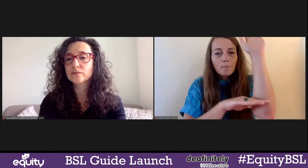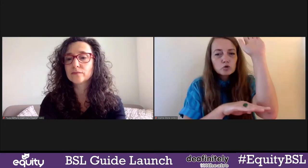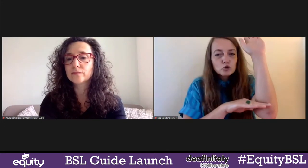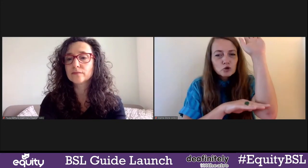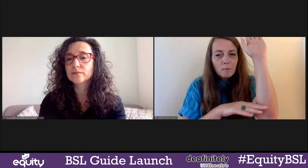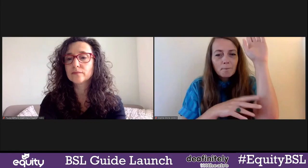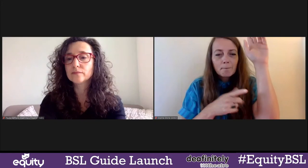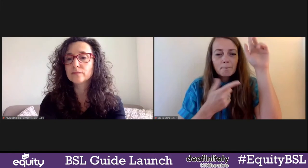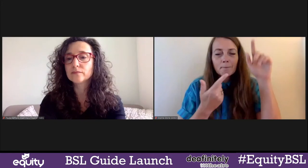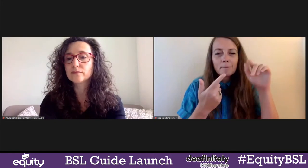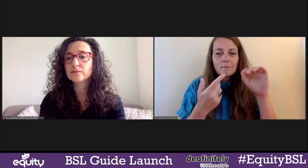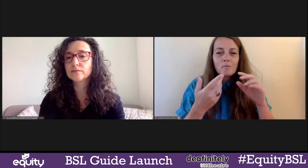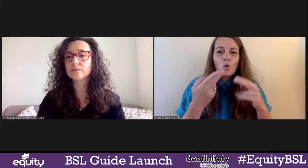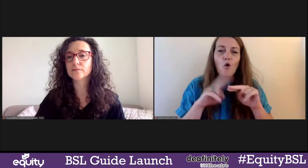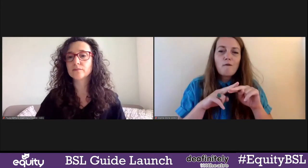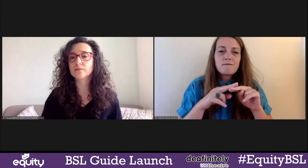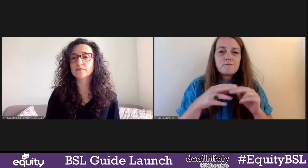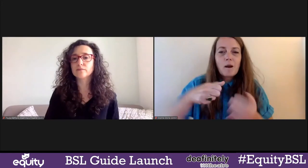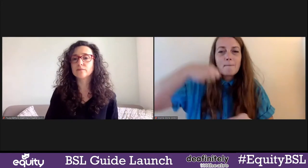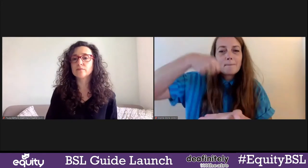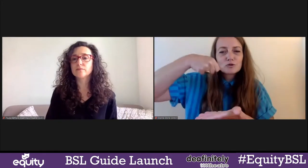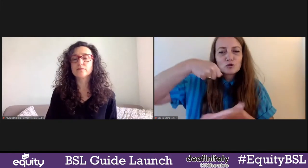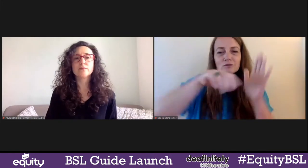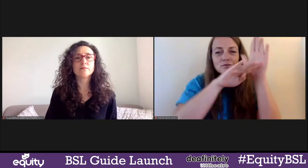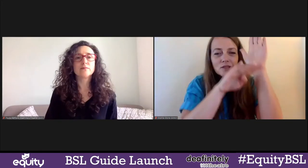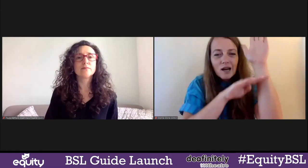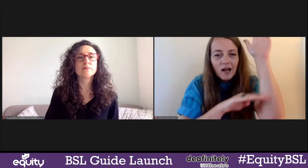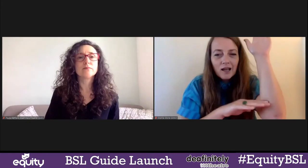think about access creatively,